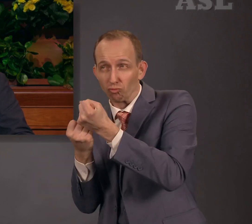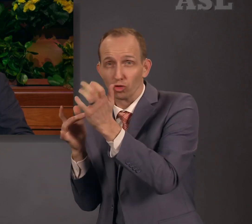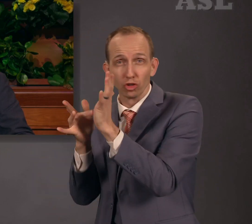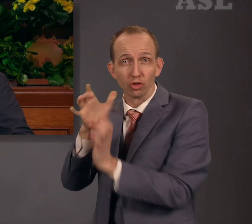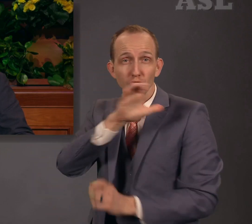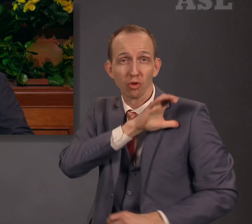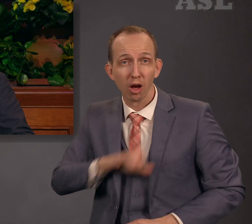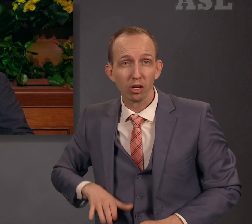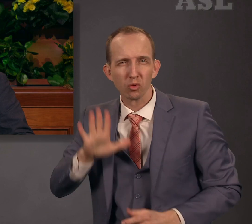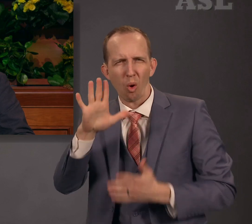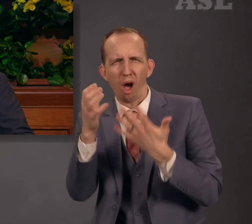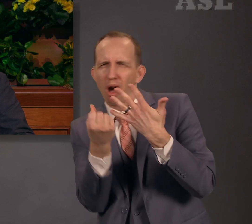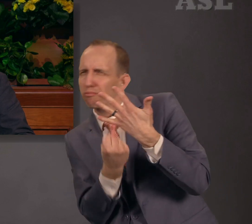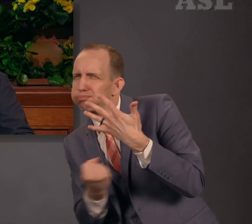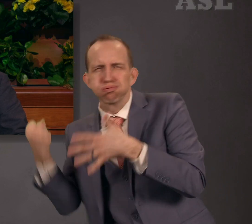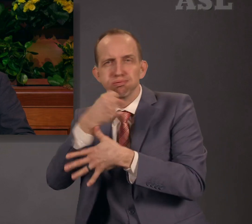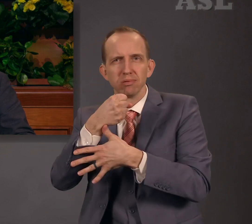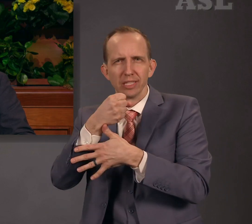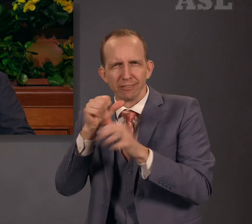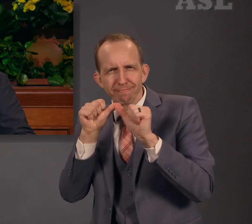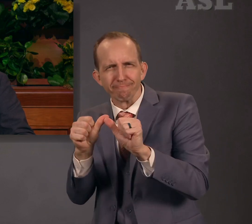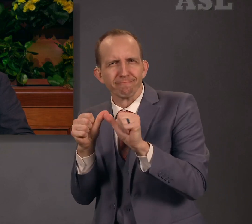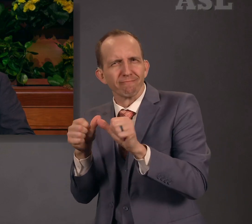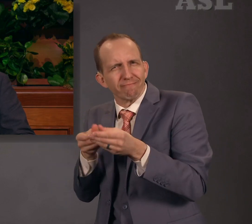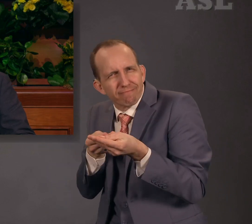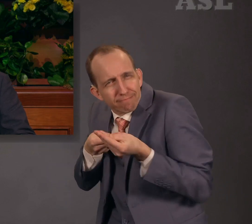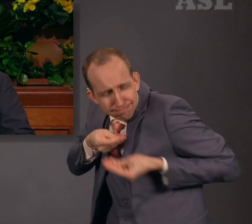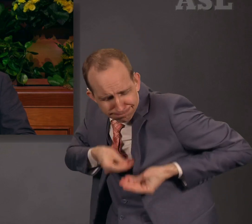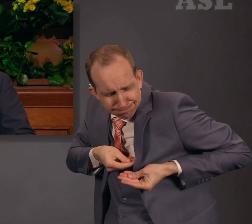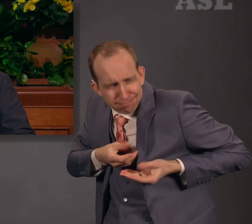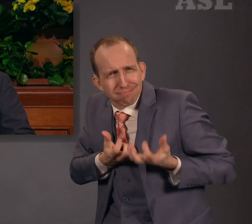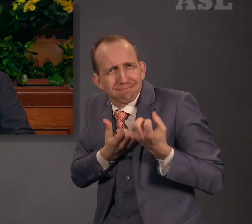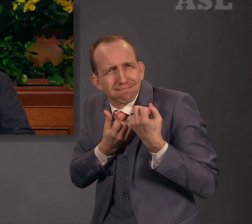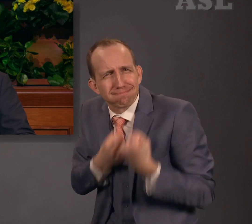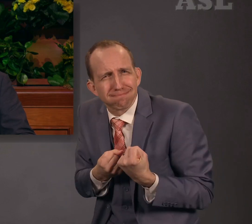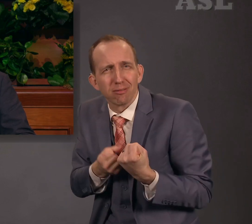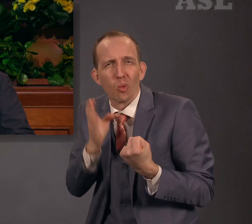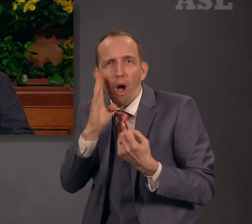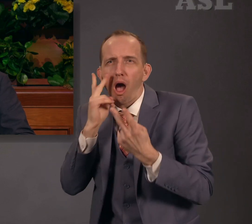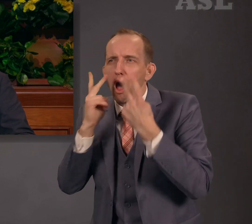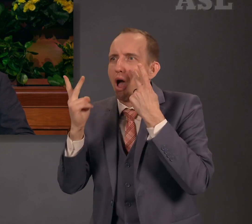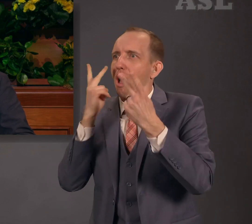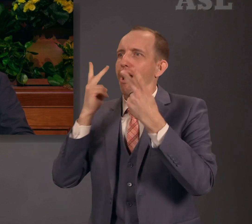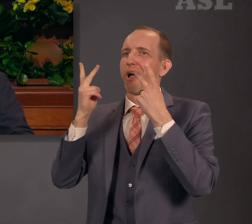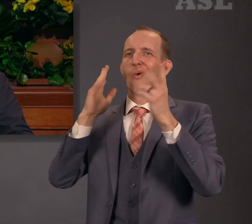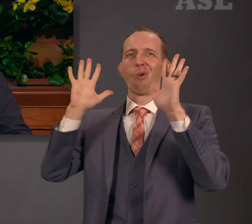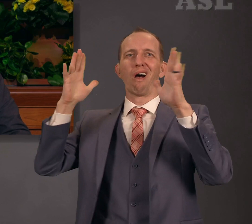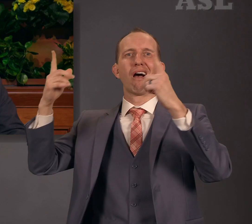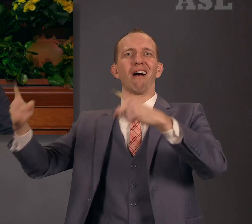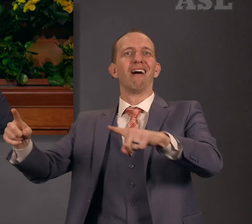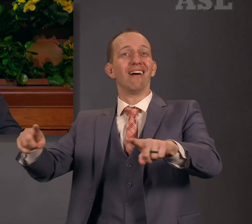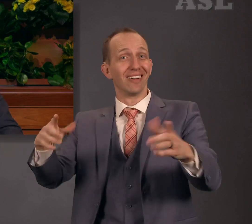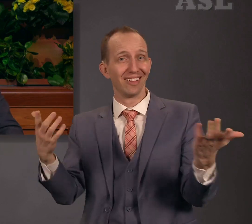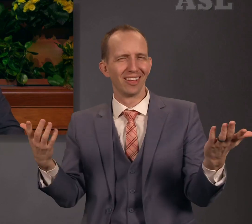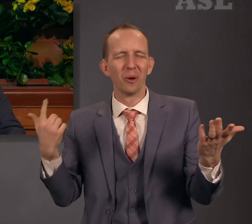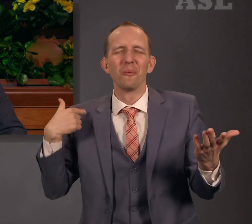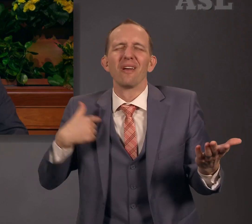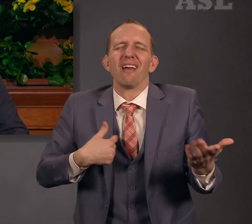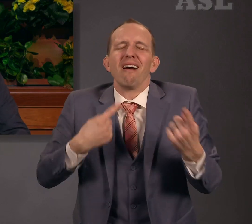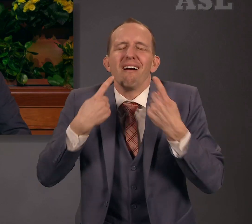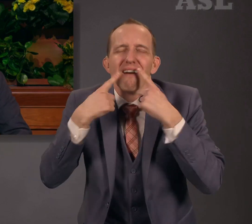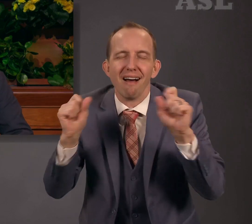Christ your highest priority, watch for miracles to happen in your life." We can do